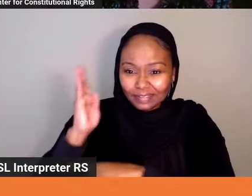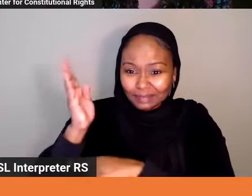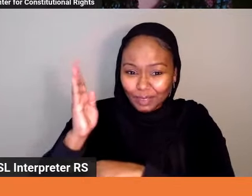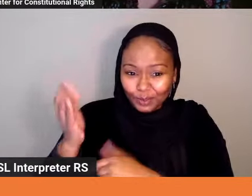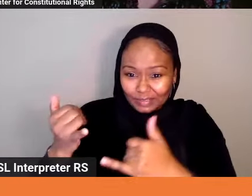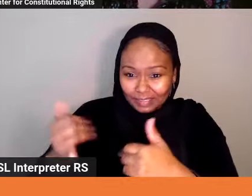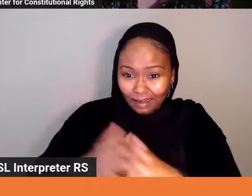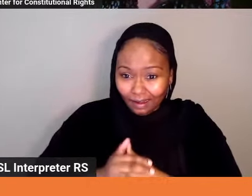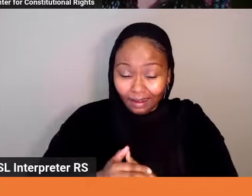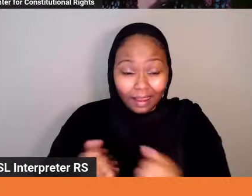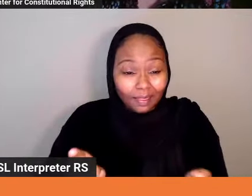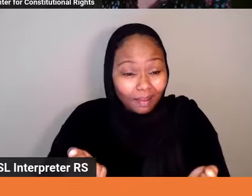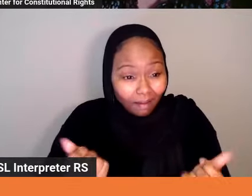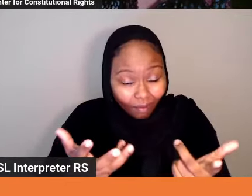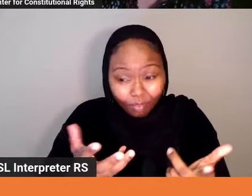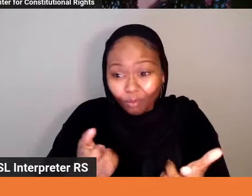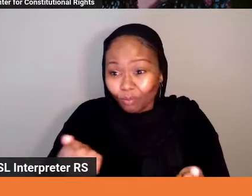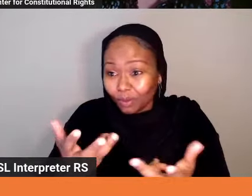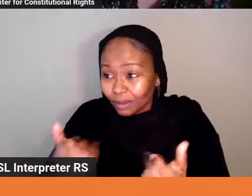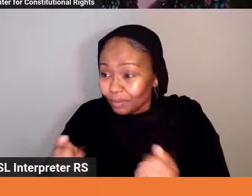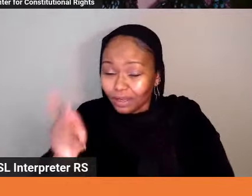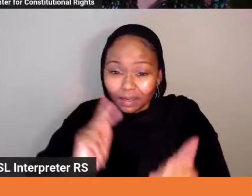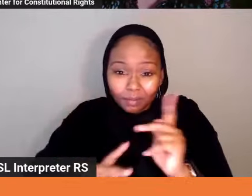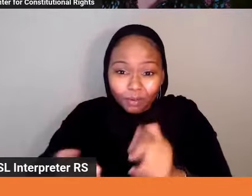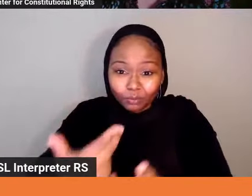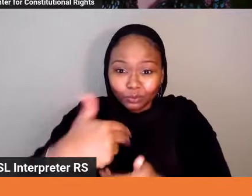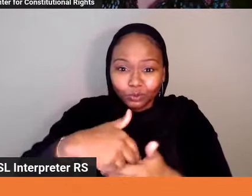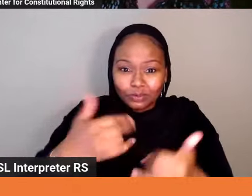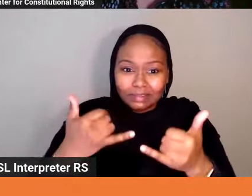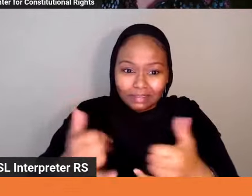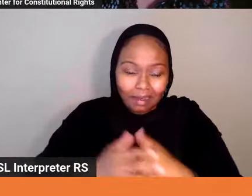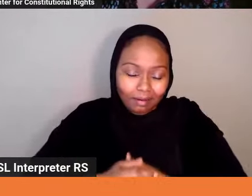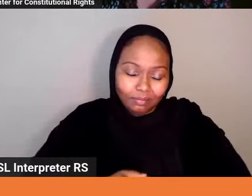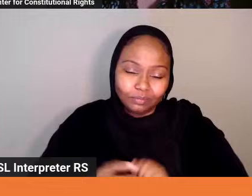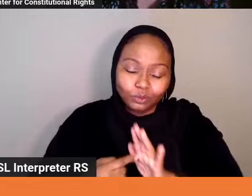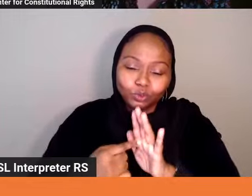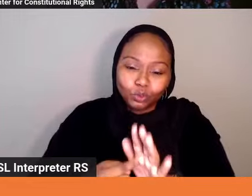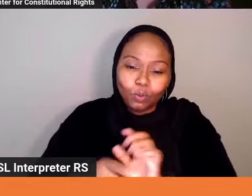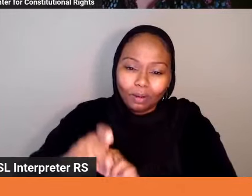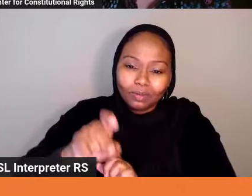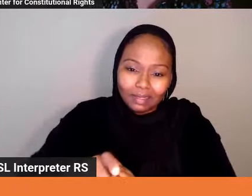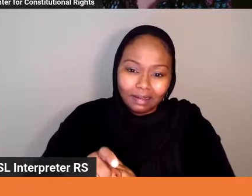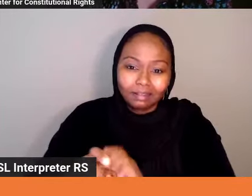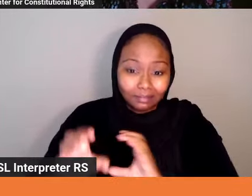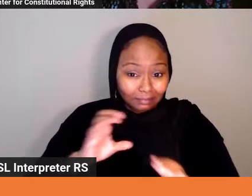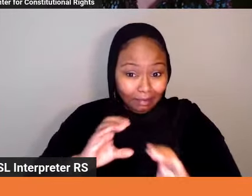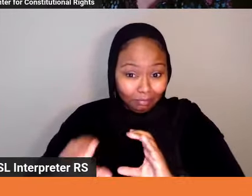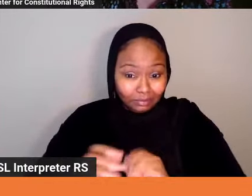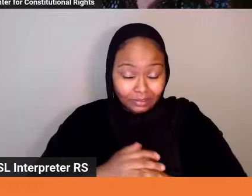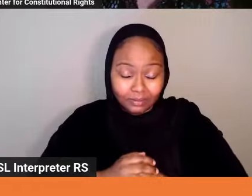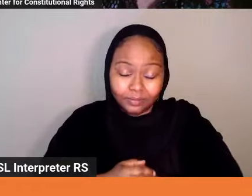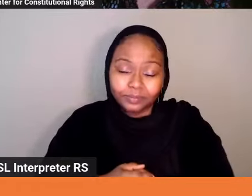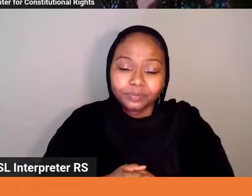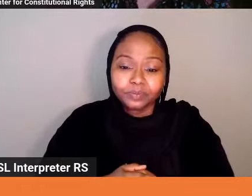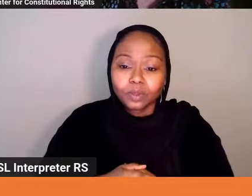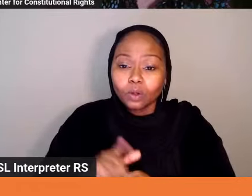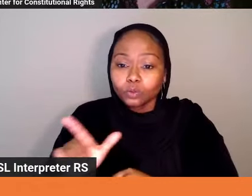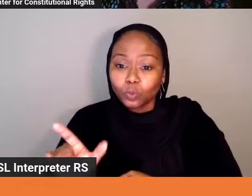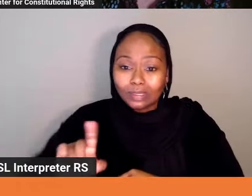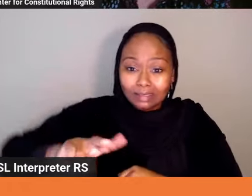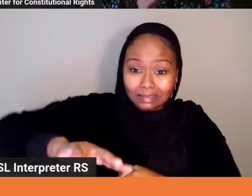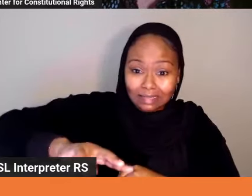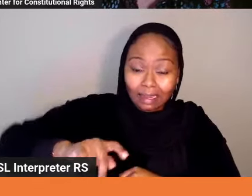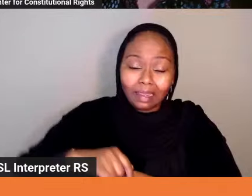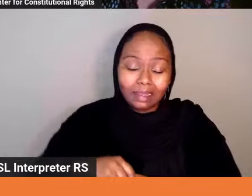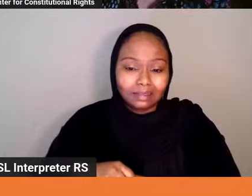of people who are watching this right now and who have shown us how needed this conversation is. On this 22nd anniversary of